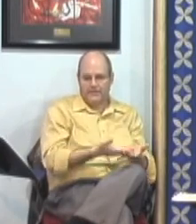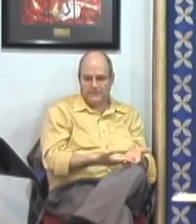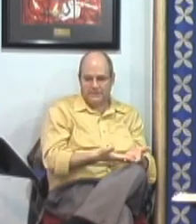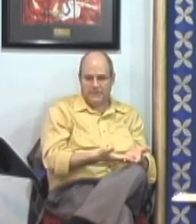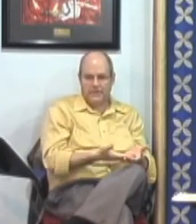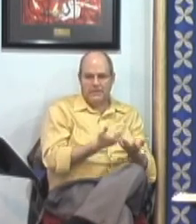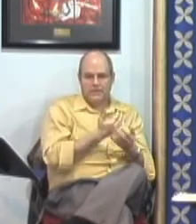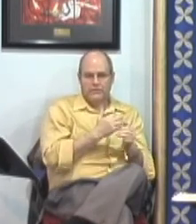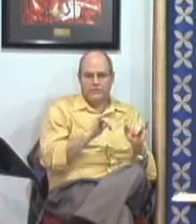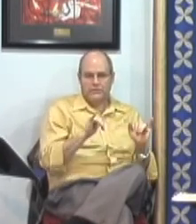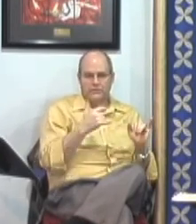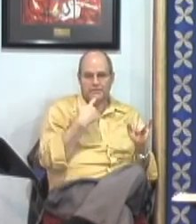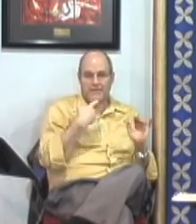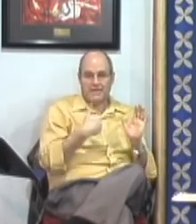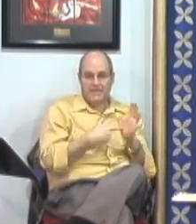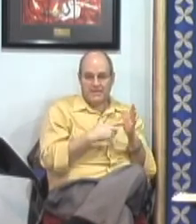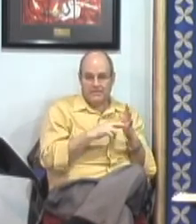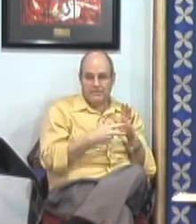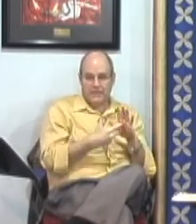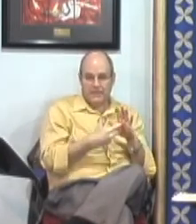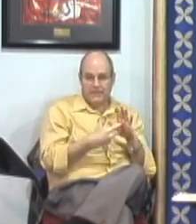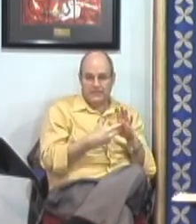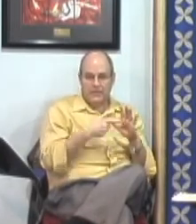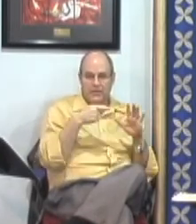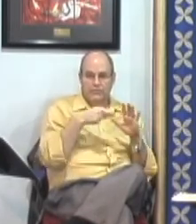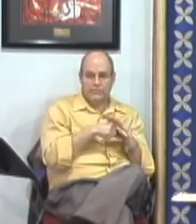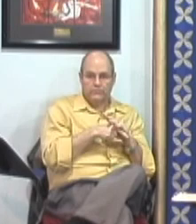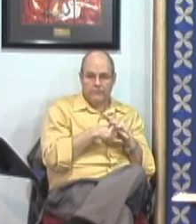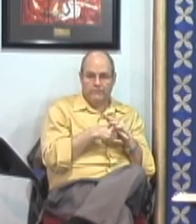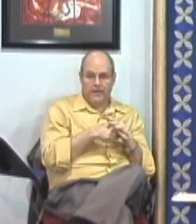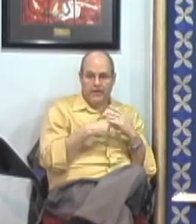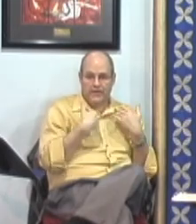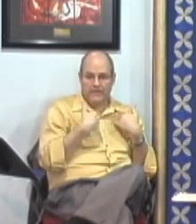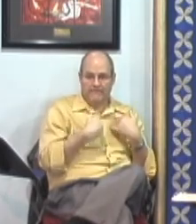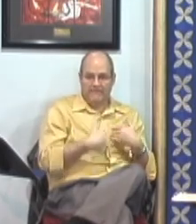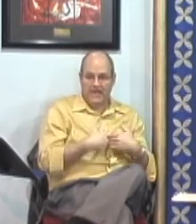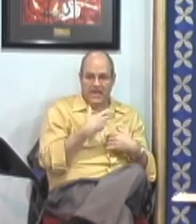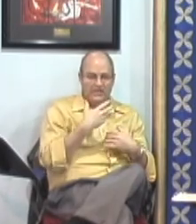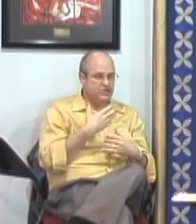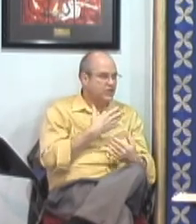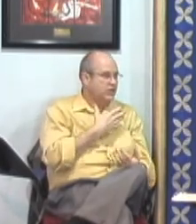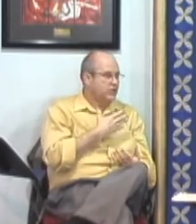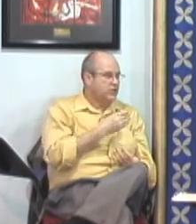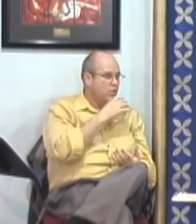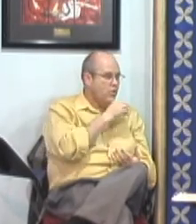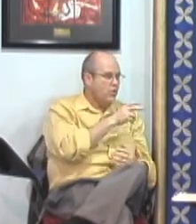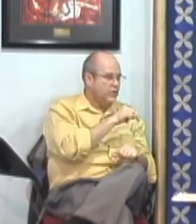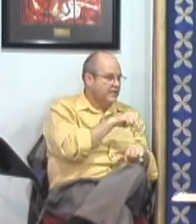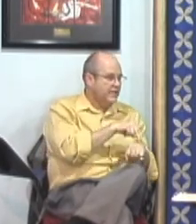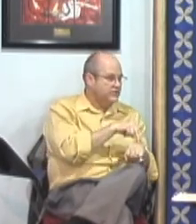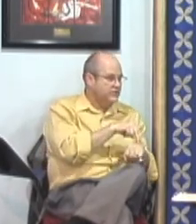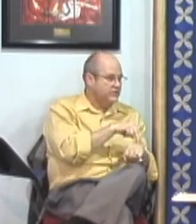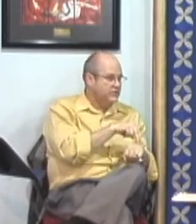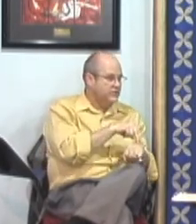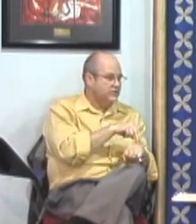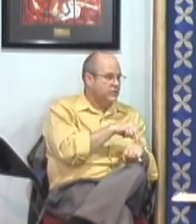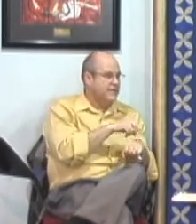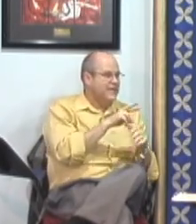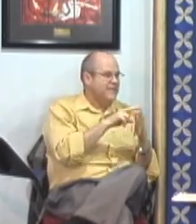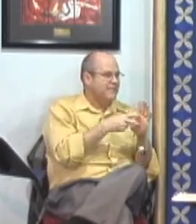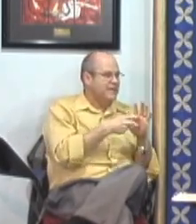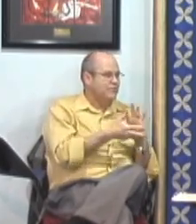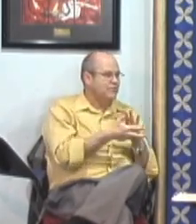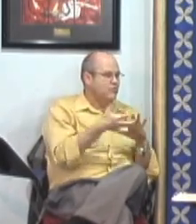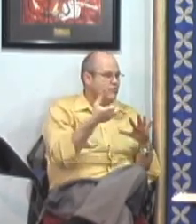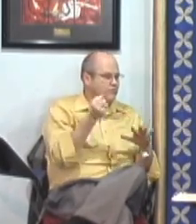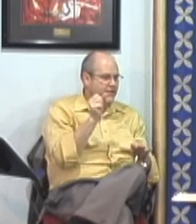And Yeshua says this means crucifying your flesh, your old nature, your carnal nature. It means getting